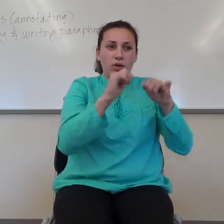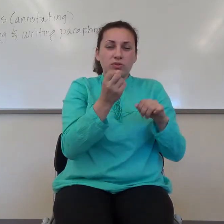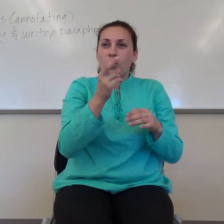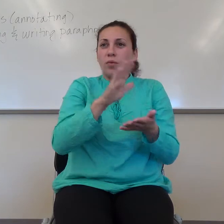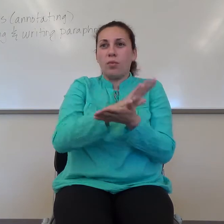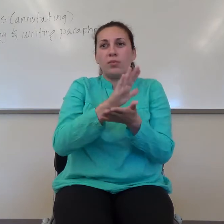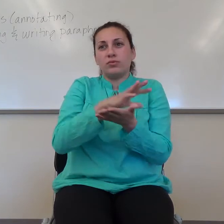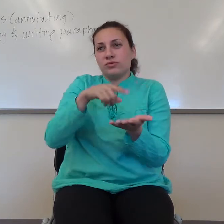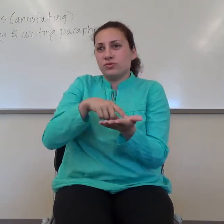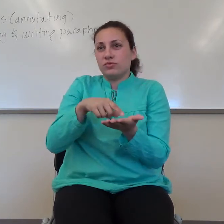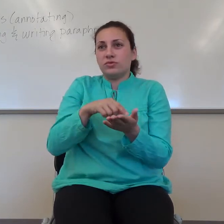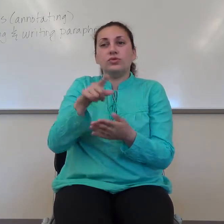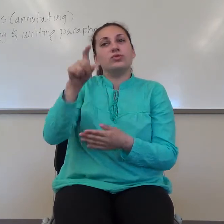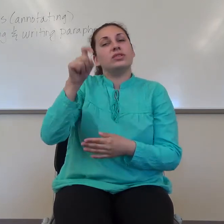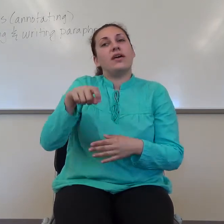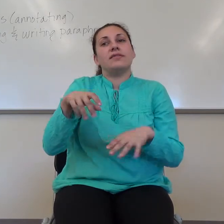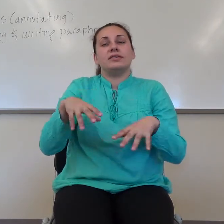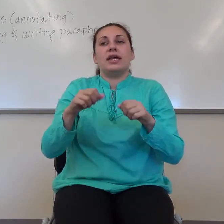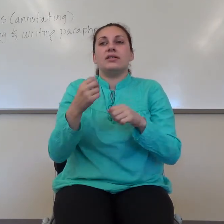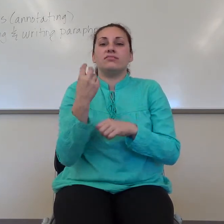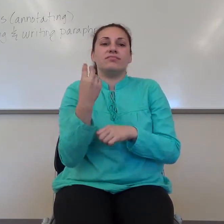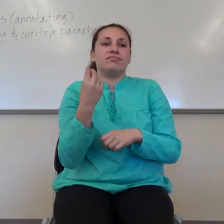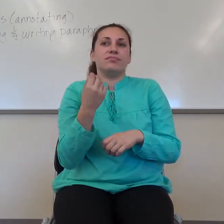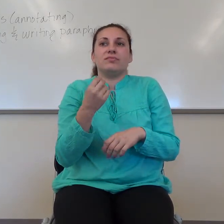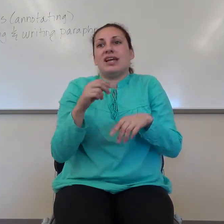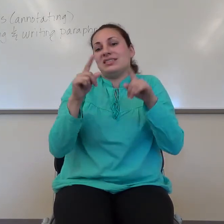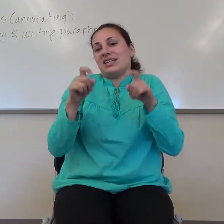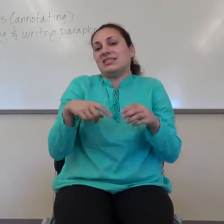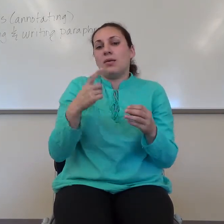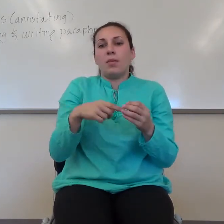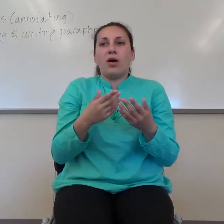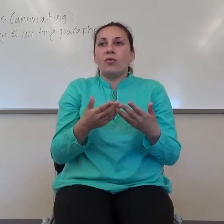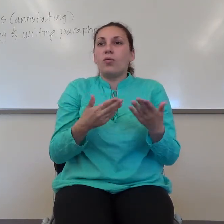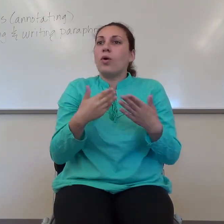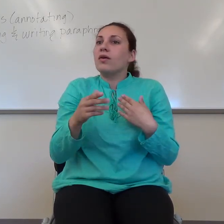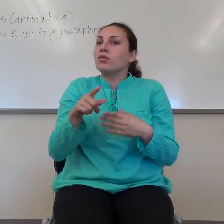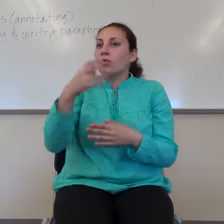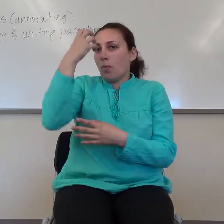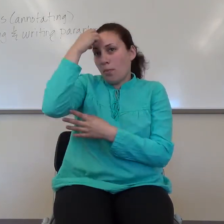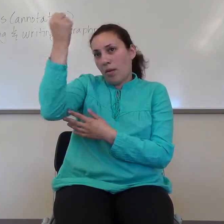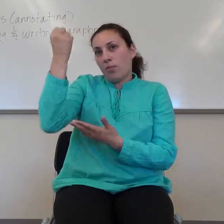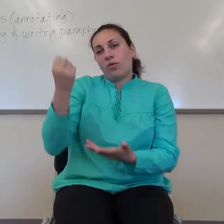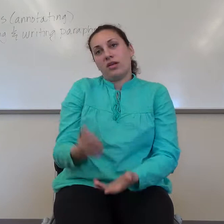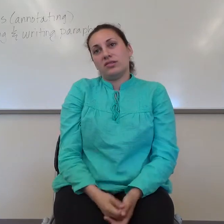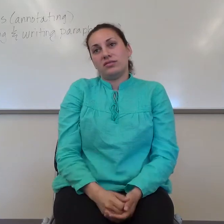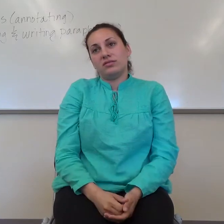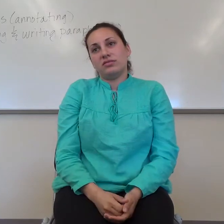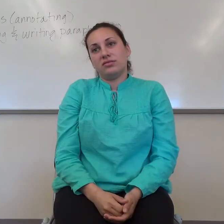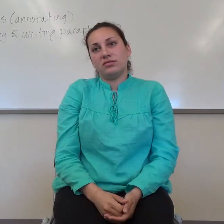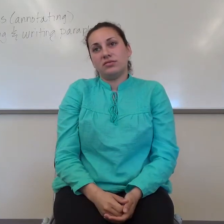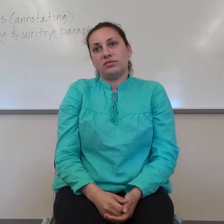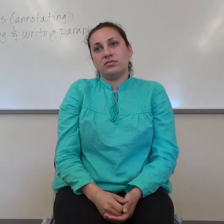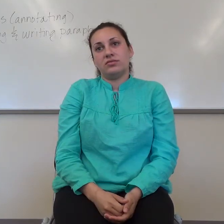You just have to take a test on what you have absorbed. So that's what we're trying to help you